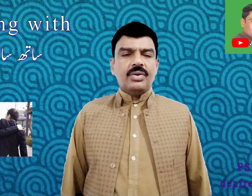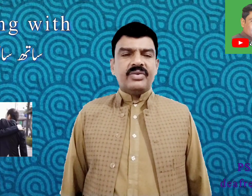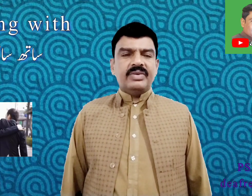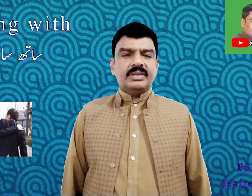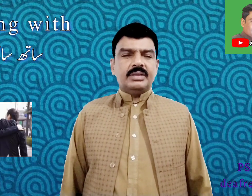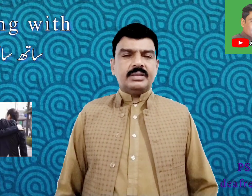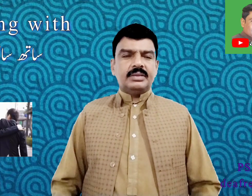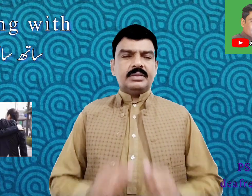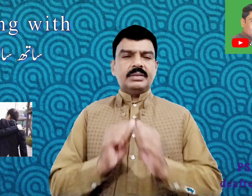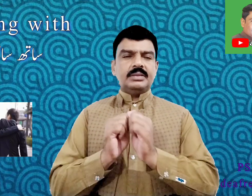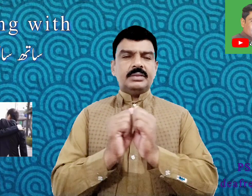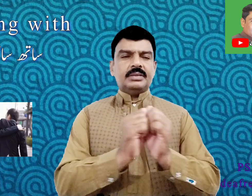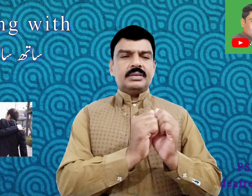along with,